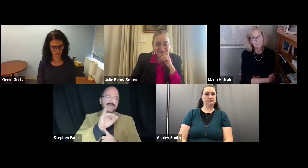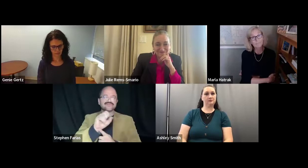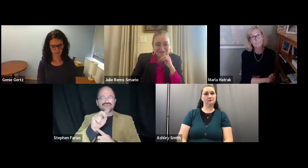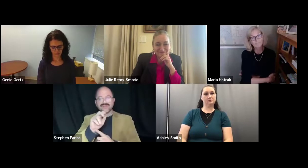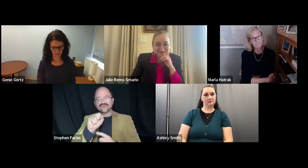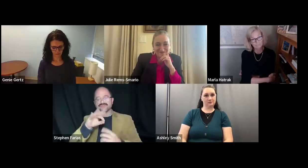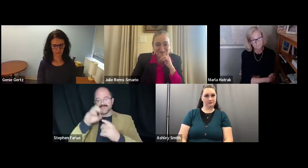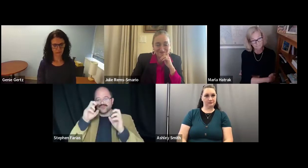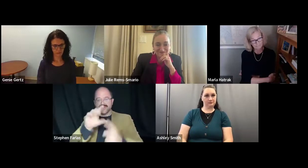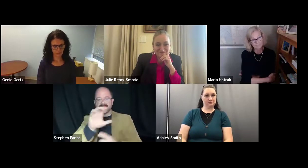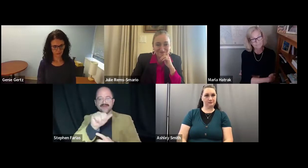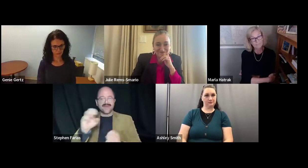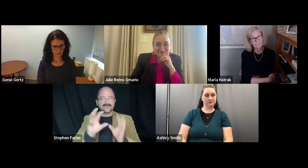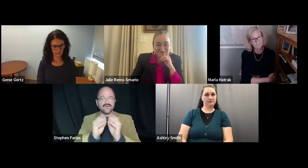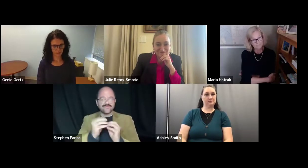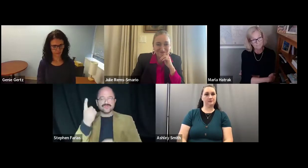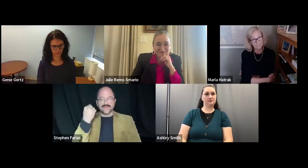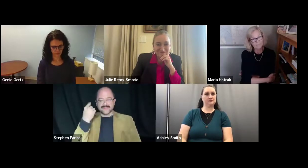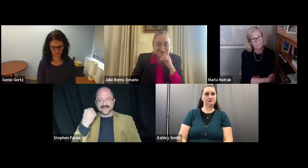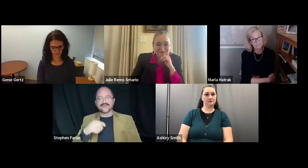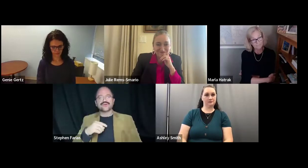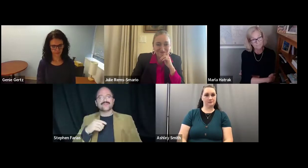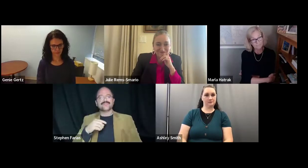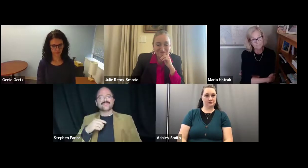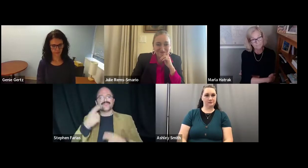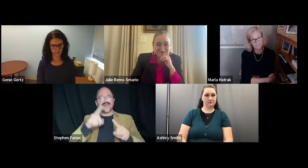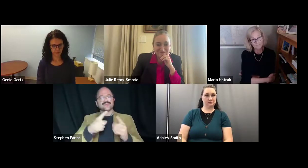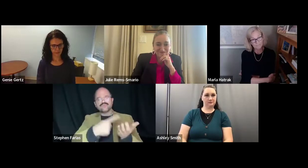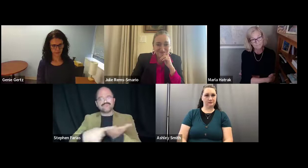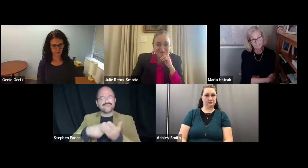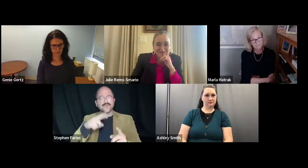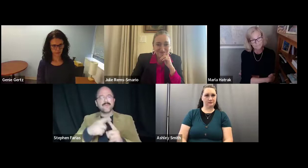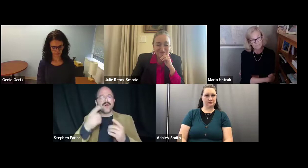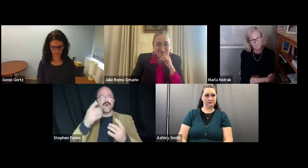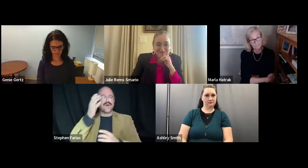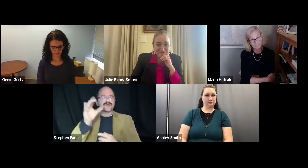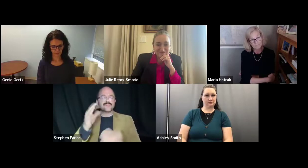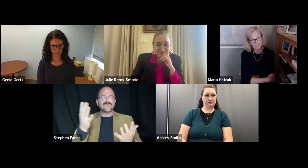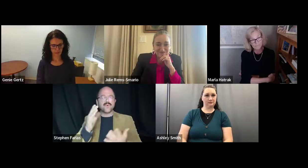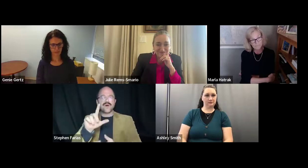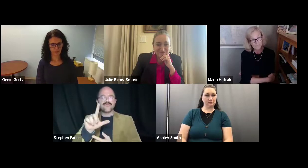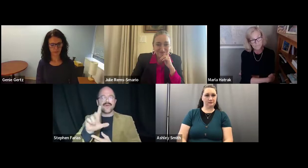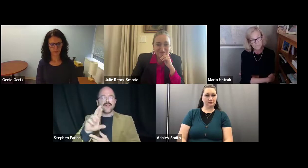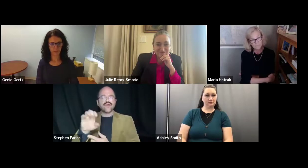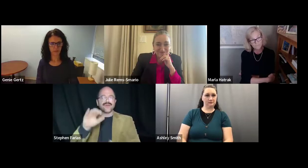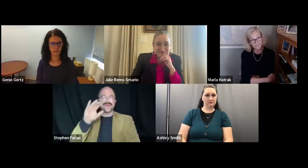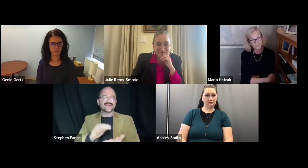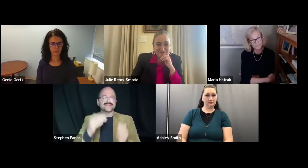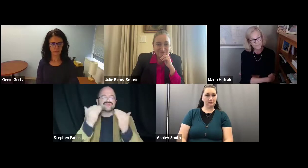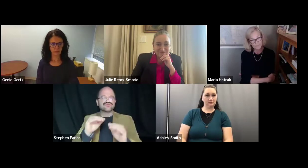I know I'm thinking about the specific case, but a special education case that came up last year. And we were discussing the concept